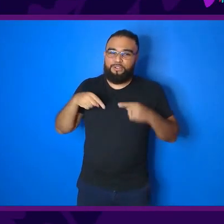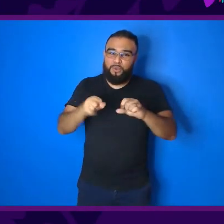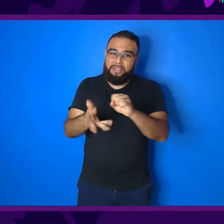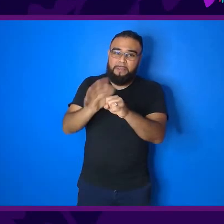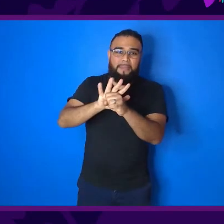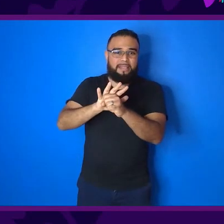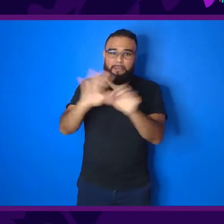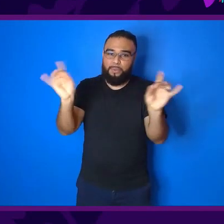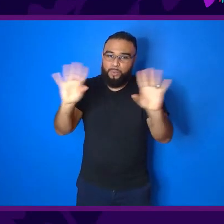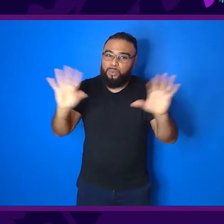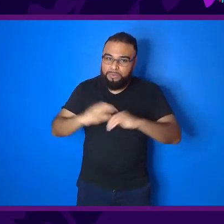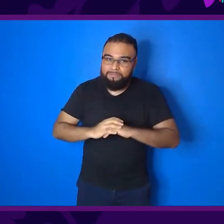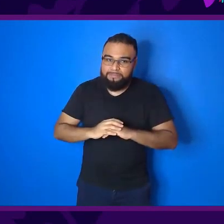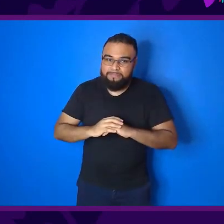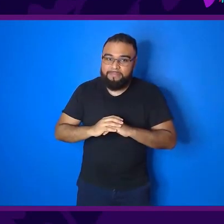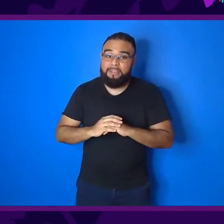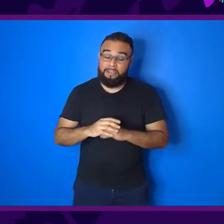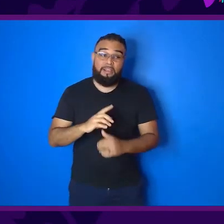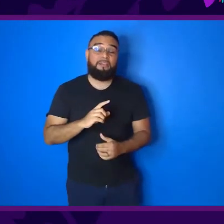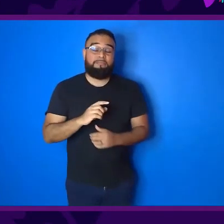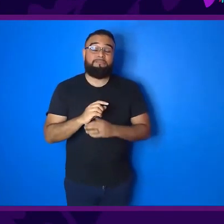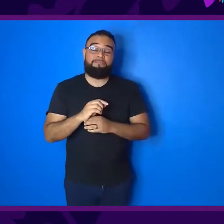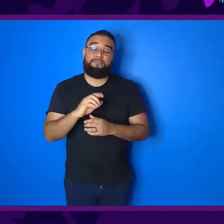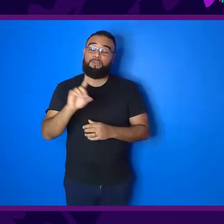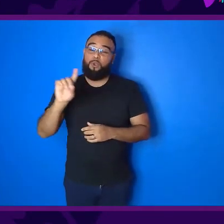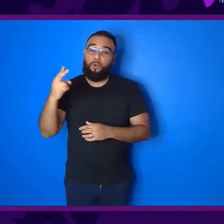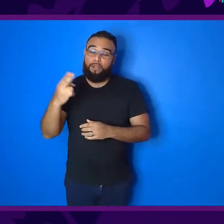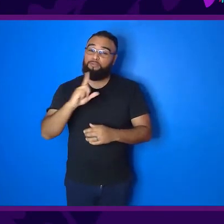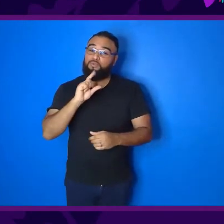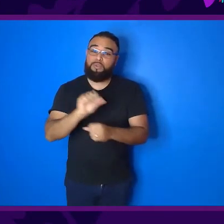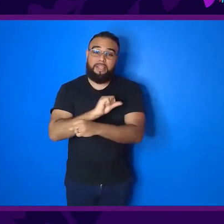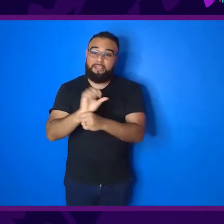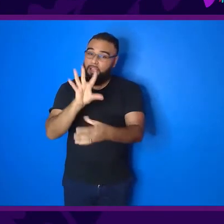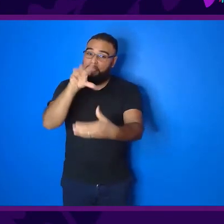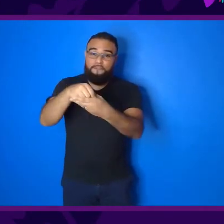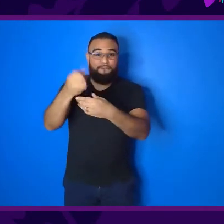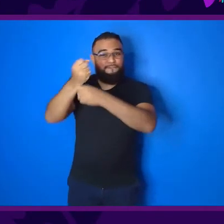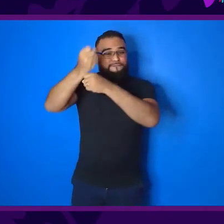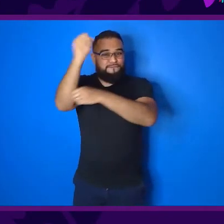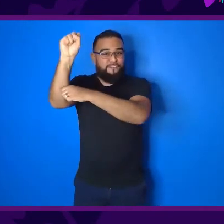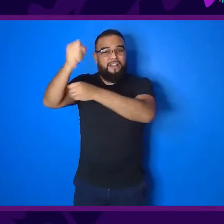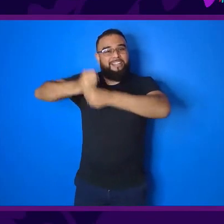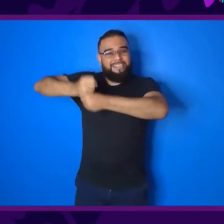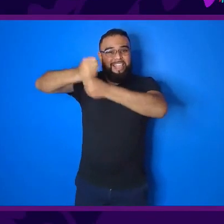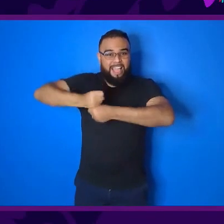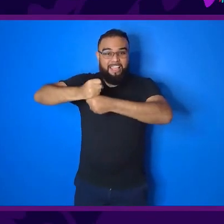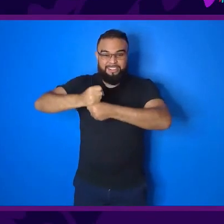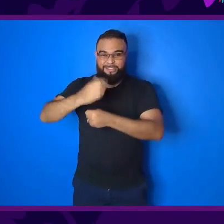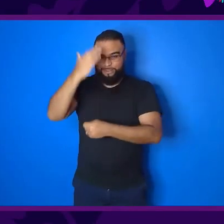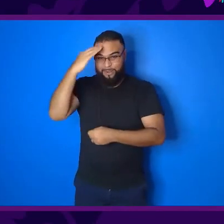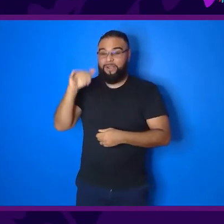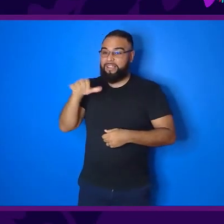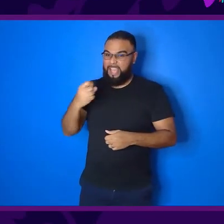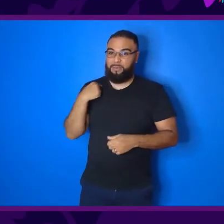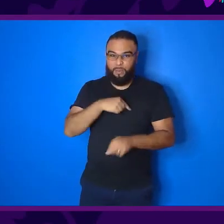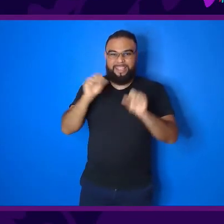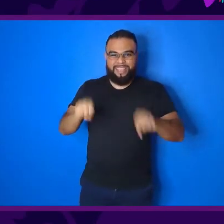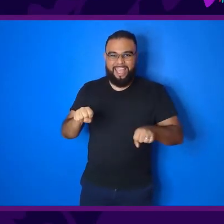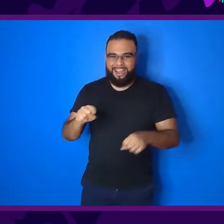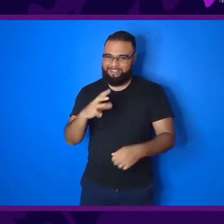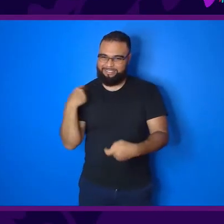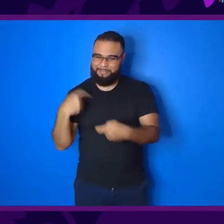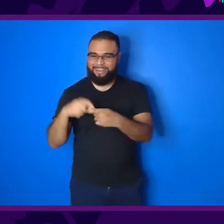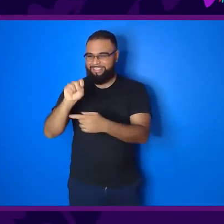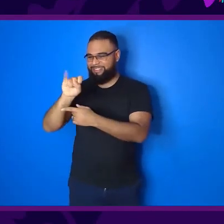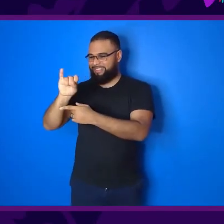lines. Her famous call to action, "Yes, we can, si se puede," is a reminder that each of us